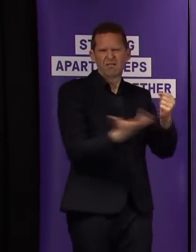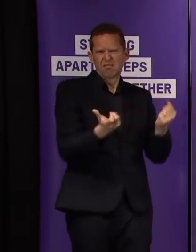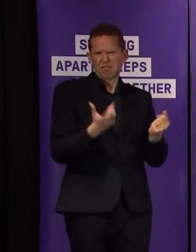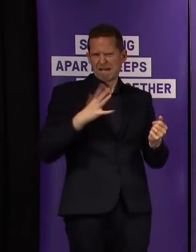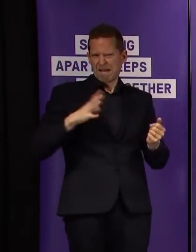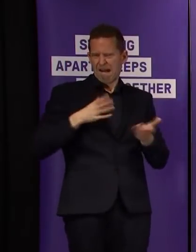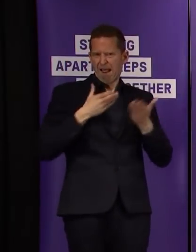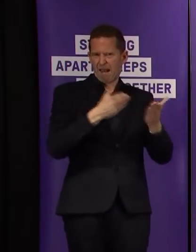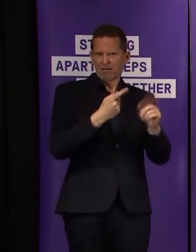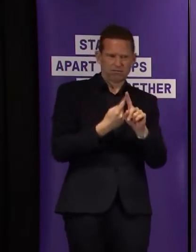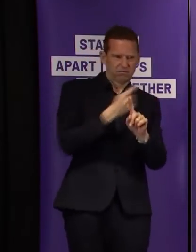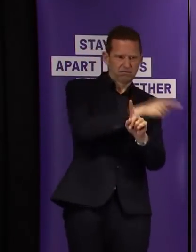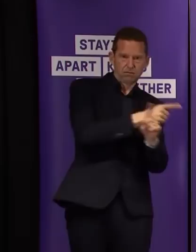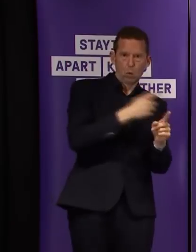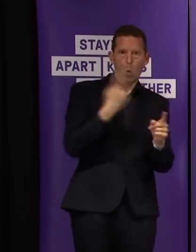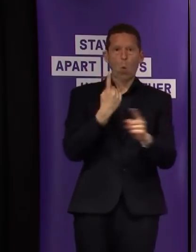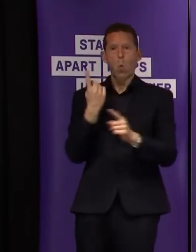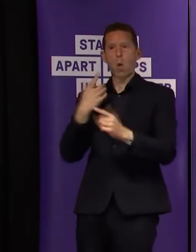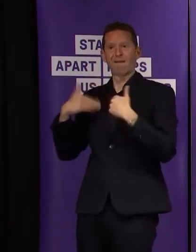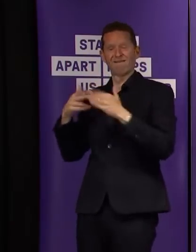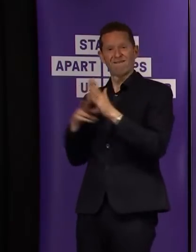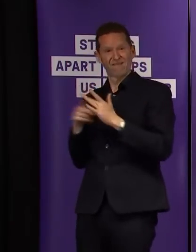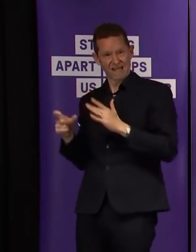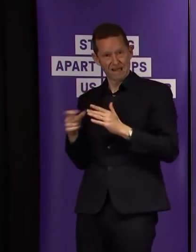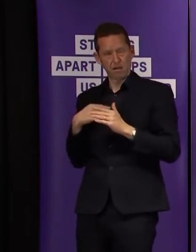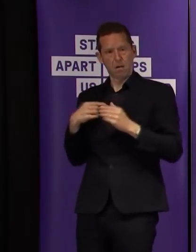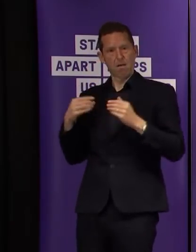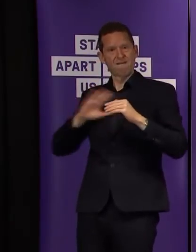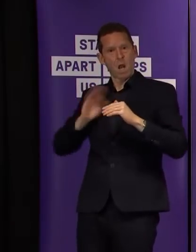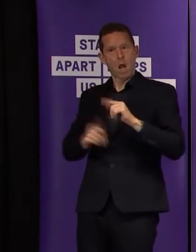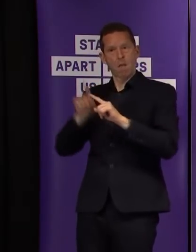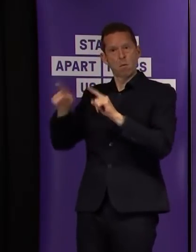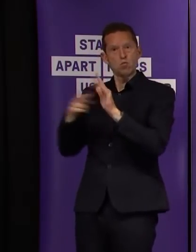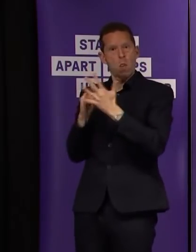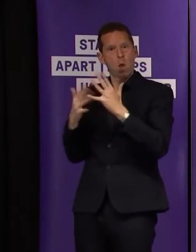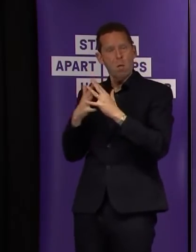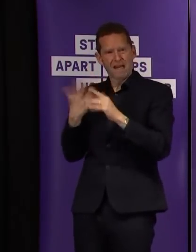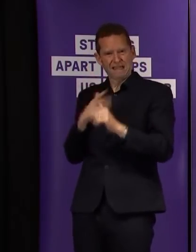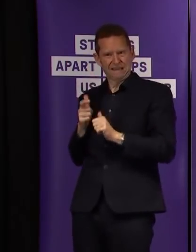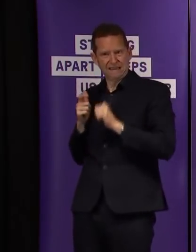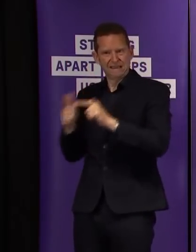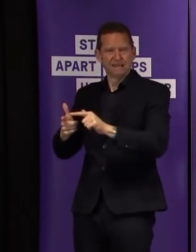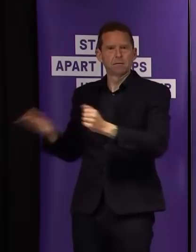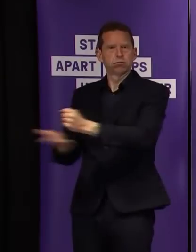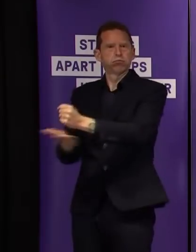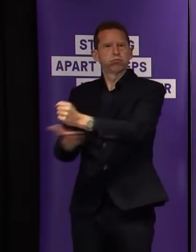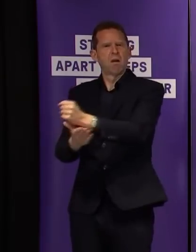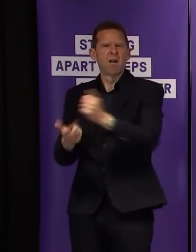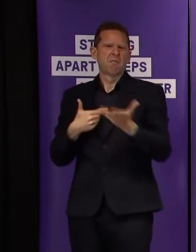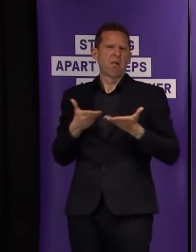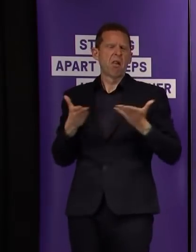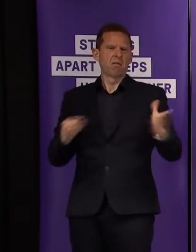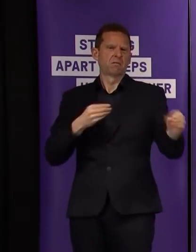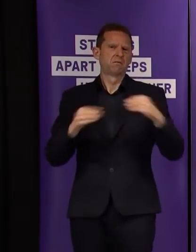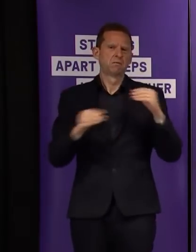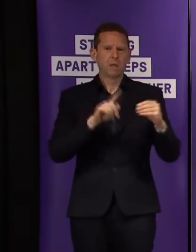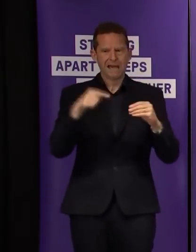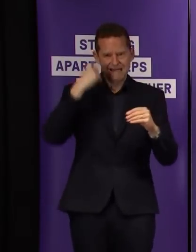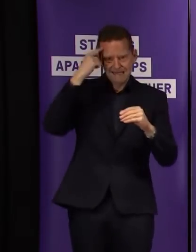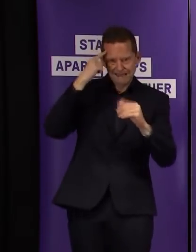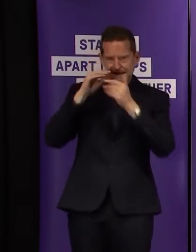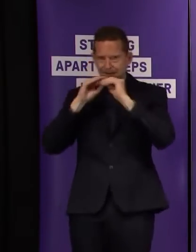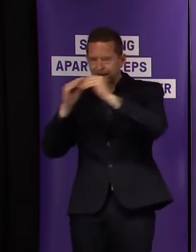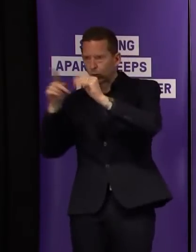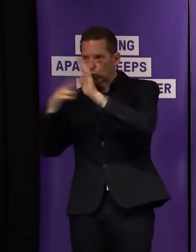and the same in southern New South Wales, we're going to work on all those things. So already we're seeing, I think, a pragmatic approach,